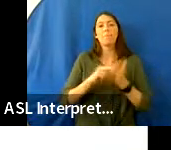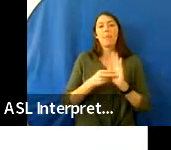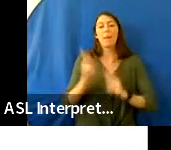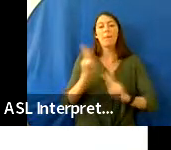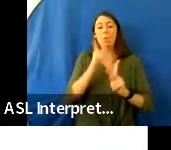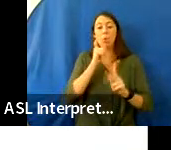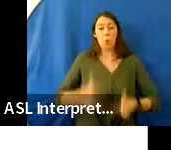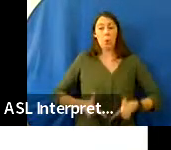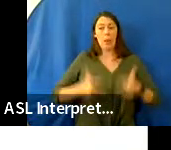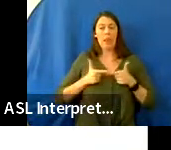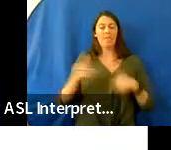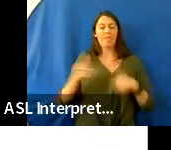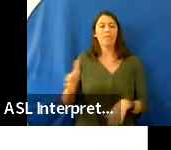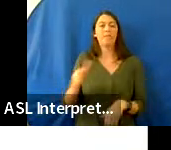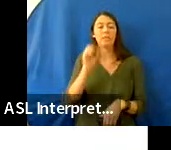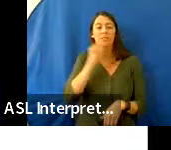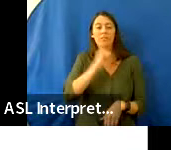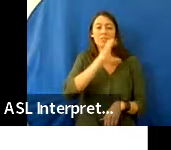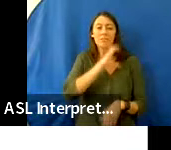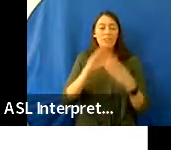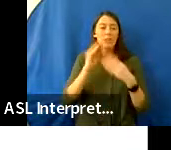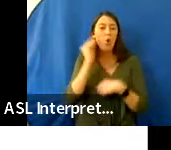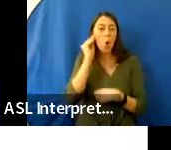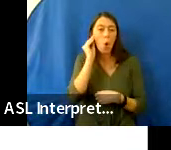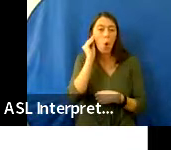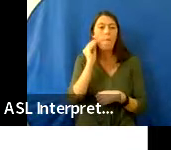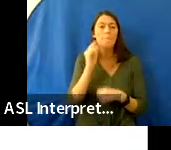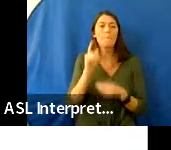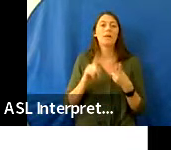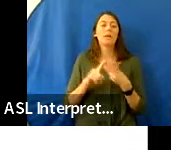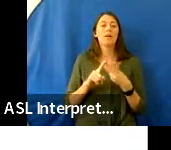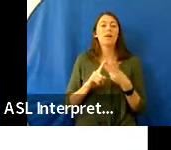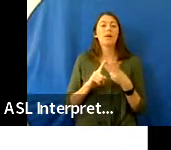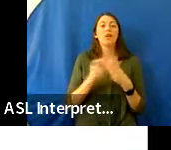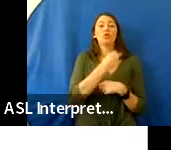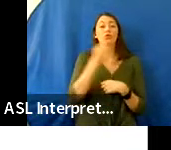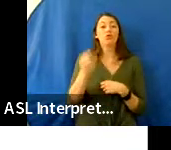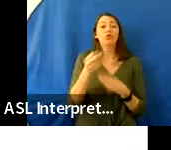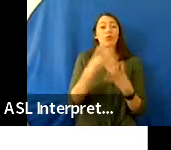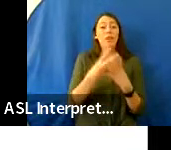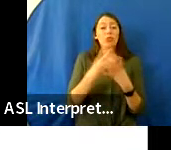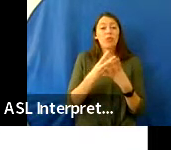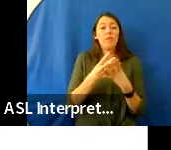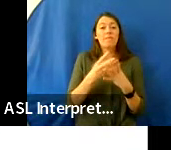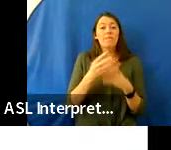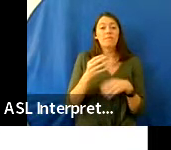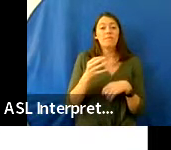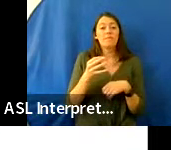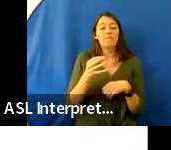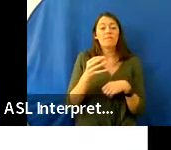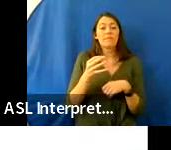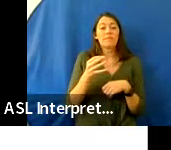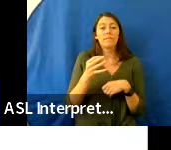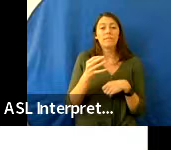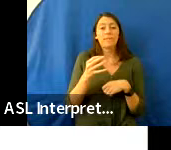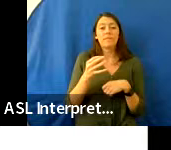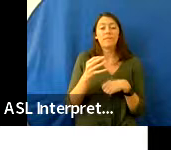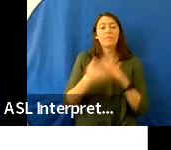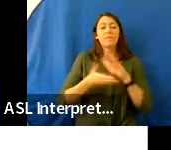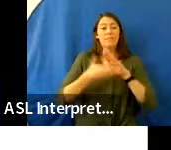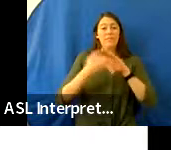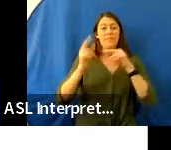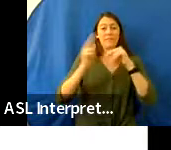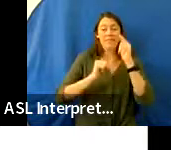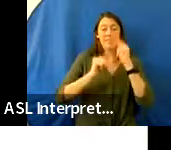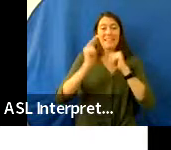the elderly, our correctional facilities, and our shelters, where we tend to see a higher severe outcomes when